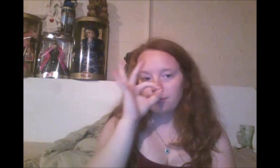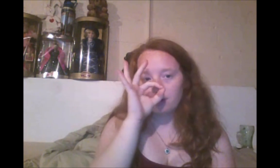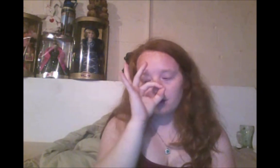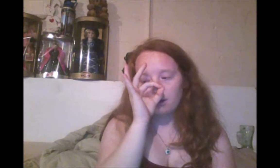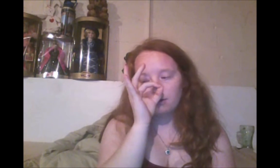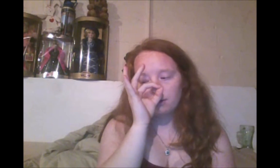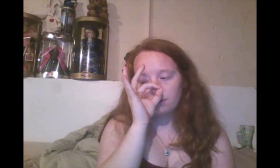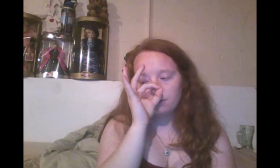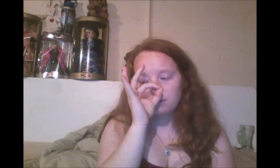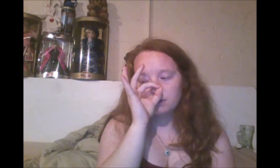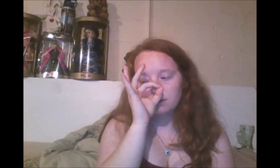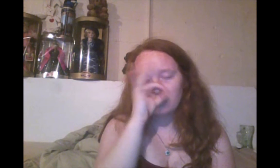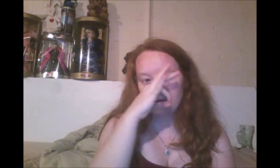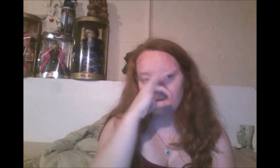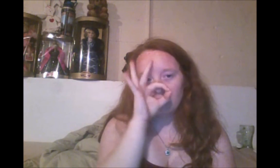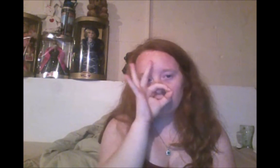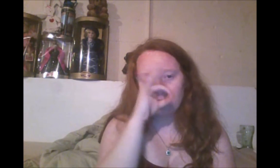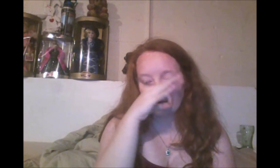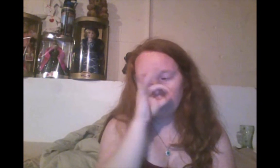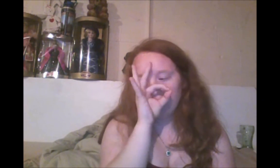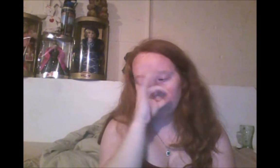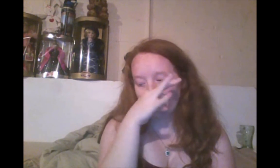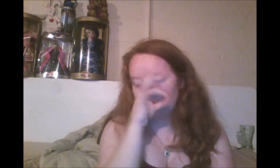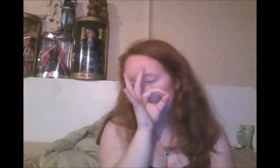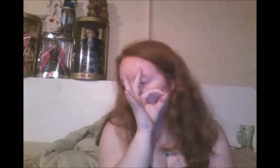Put it on your nose and go back and forth.